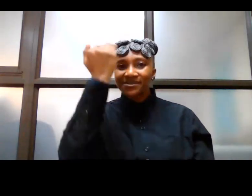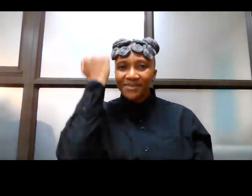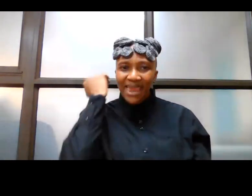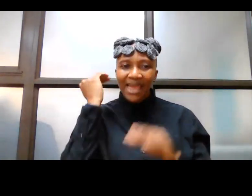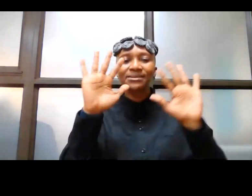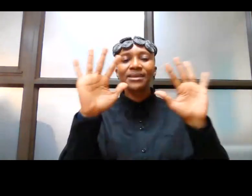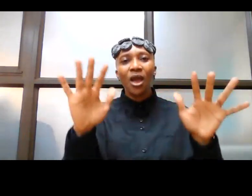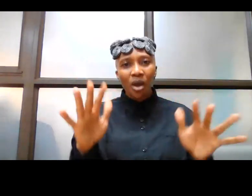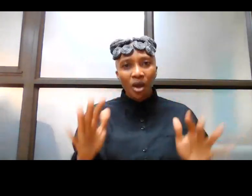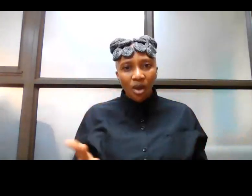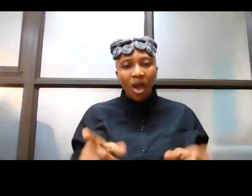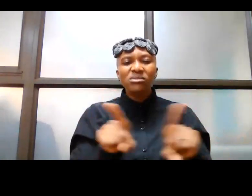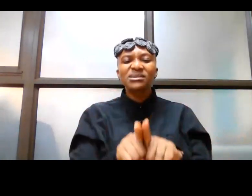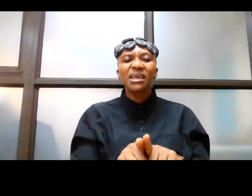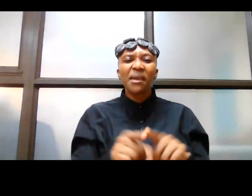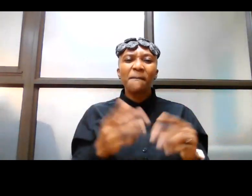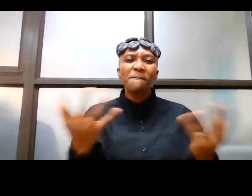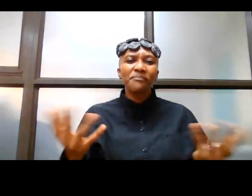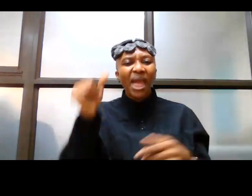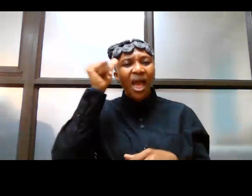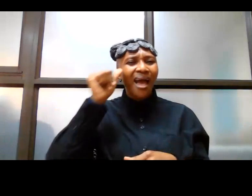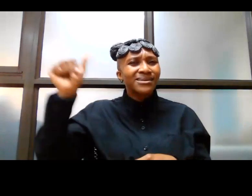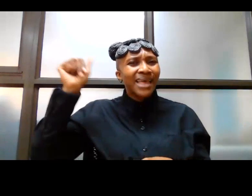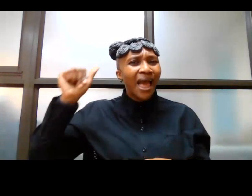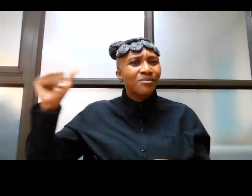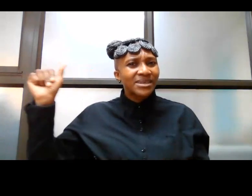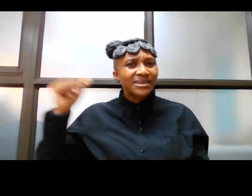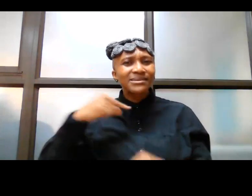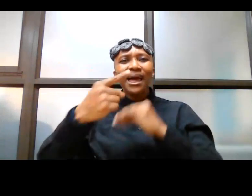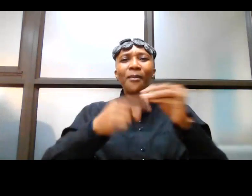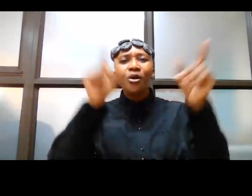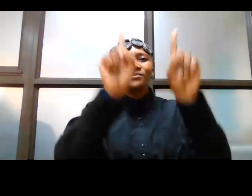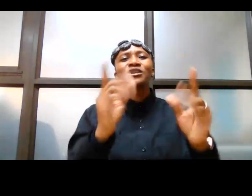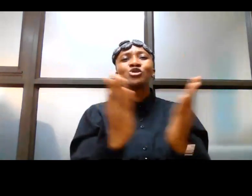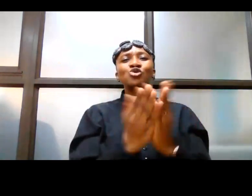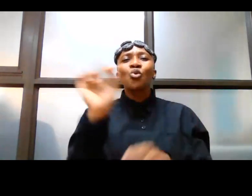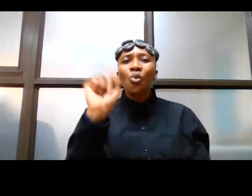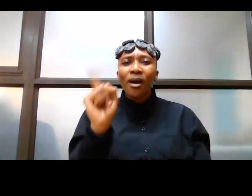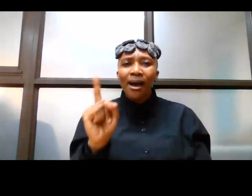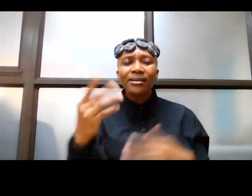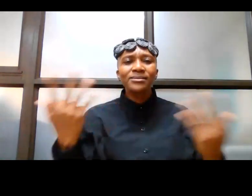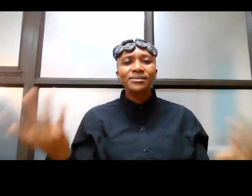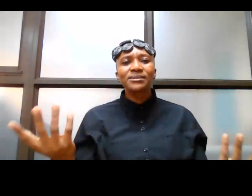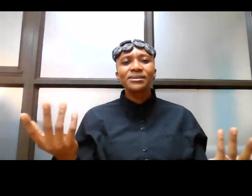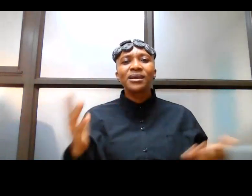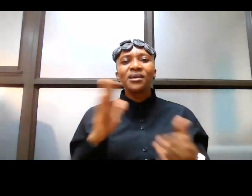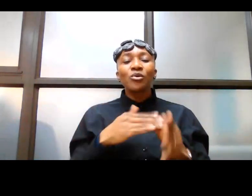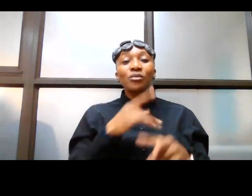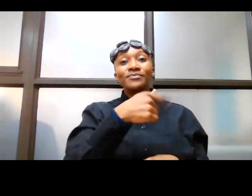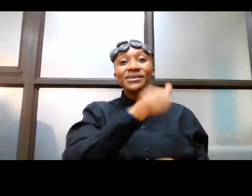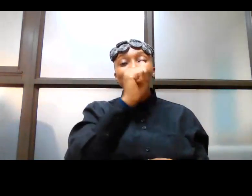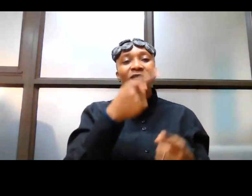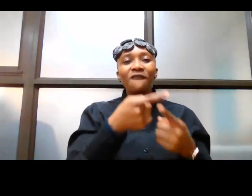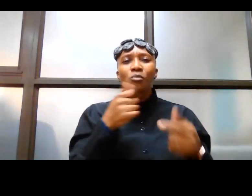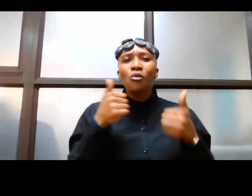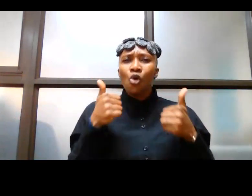the original assumptions were around special school. Because as you know, it comes from good intention, and